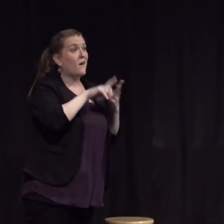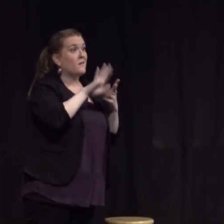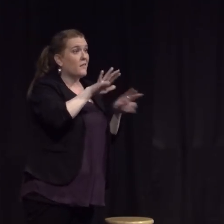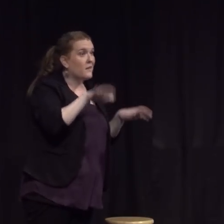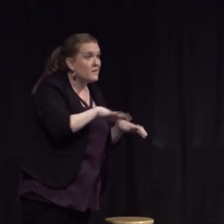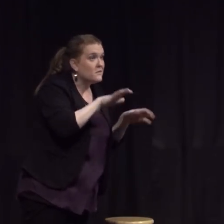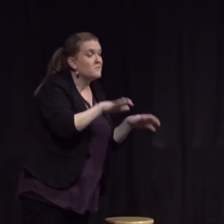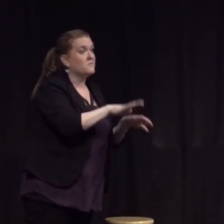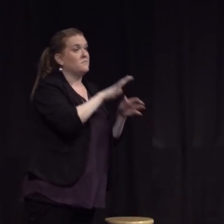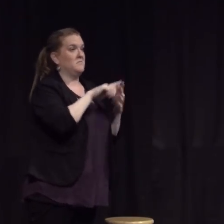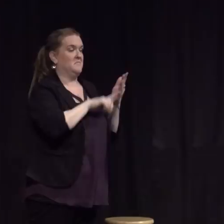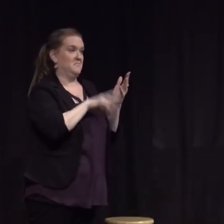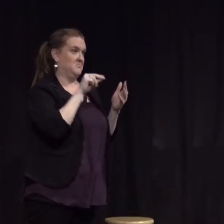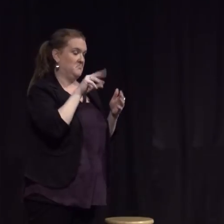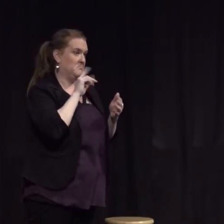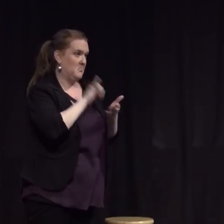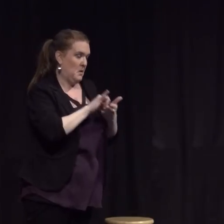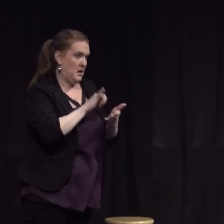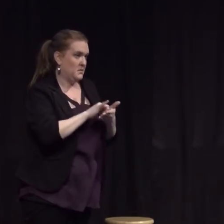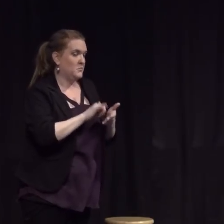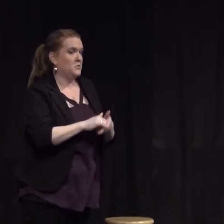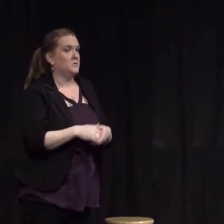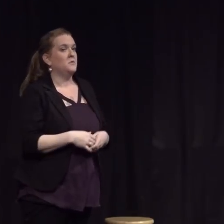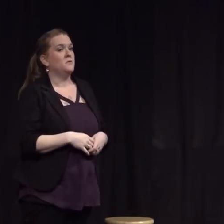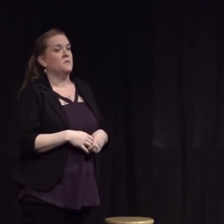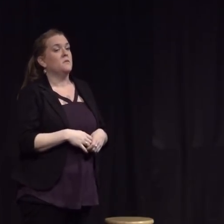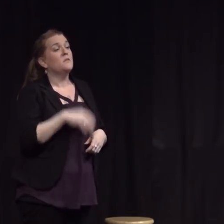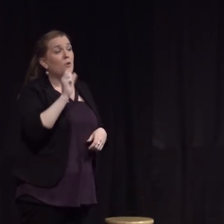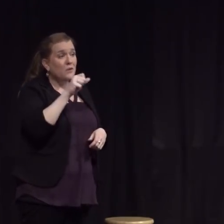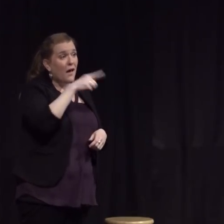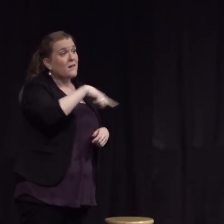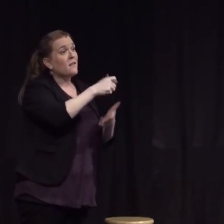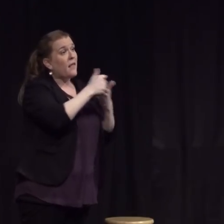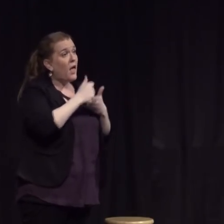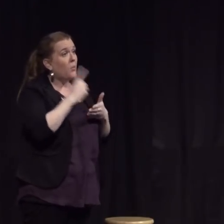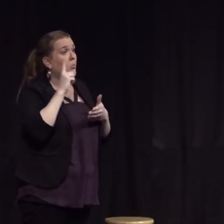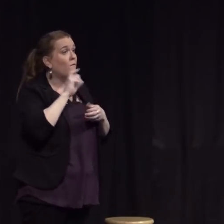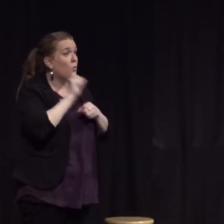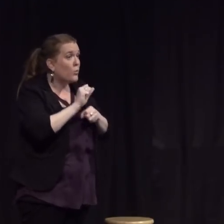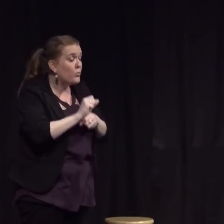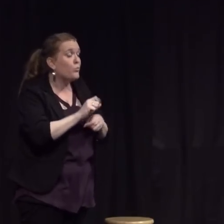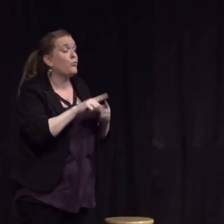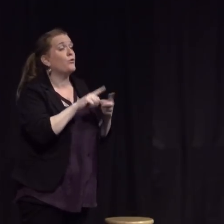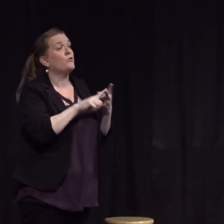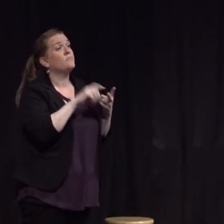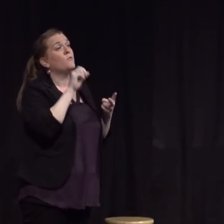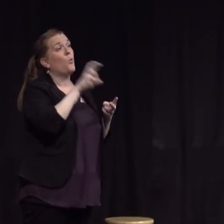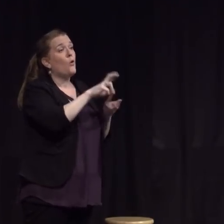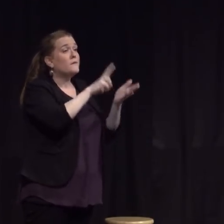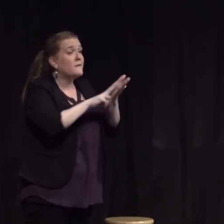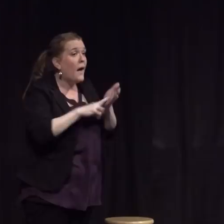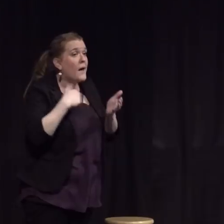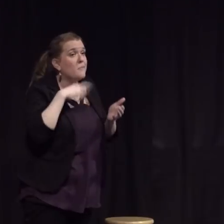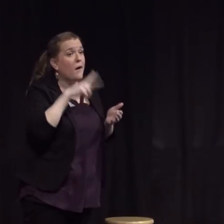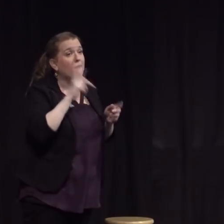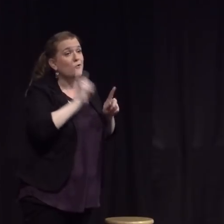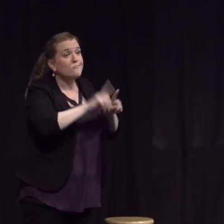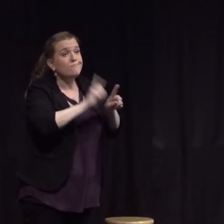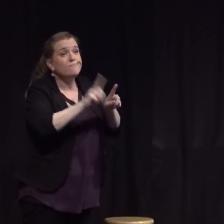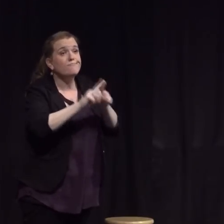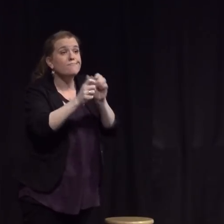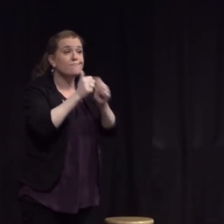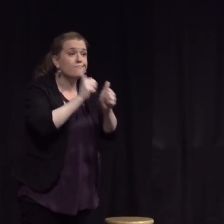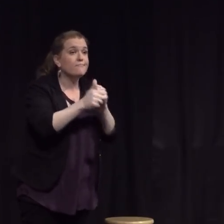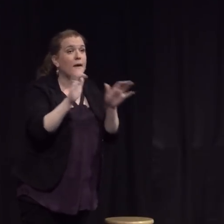that took place when they helped me with my homework or when they signed me up for extracurricular activities or when they took active roles in parent-teacher